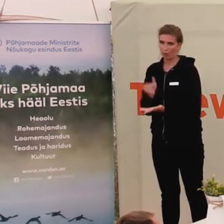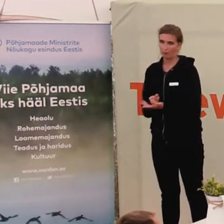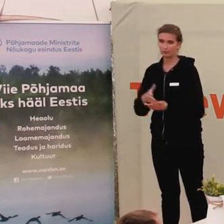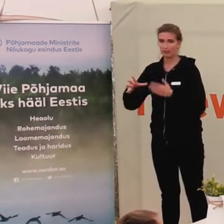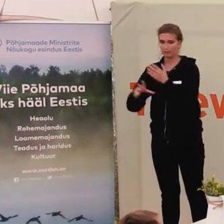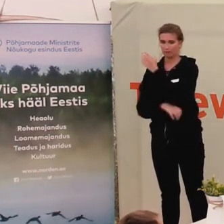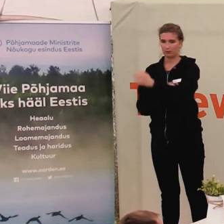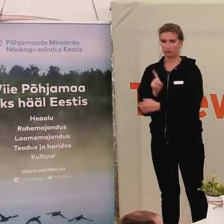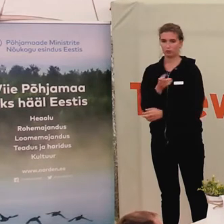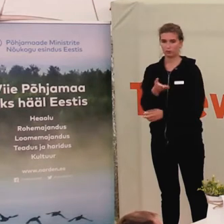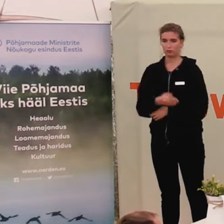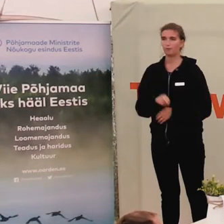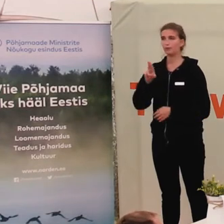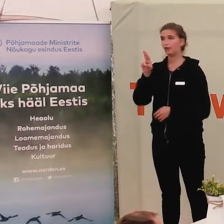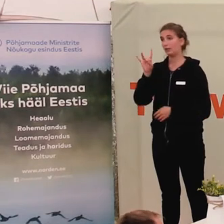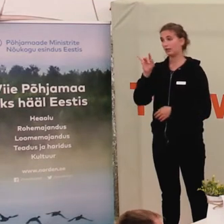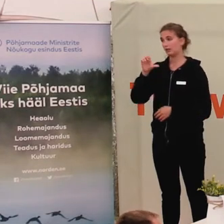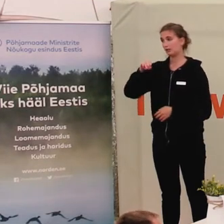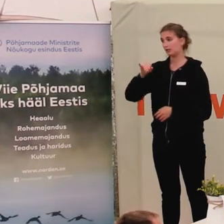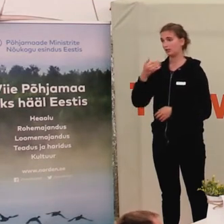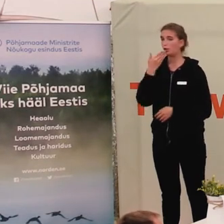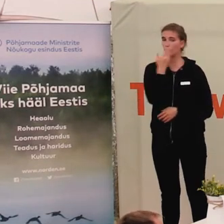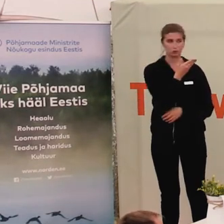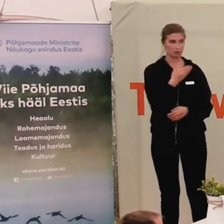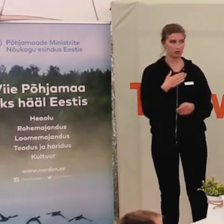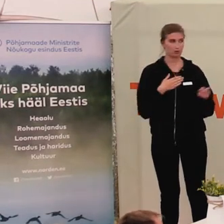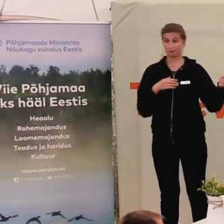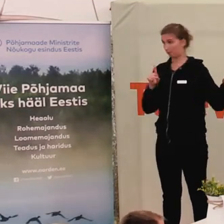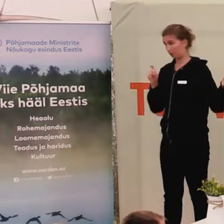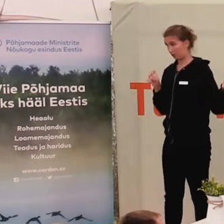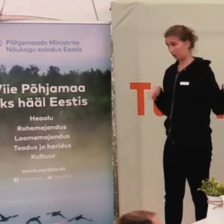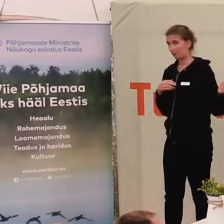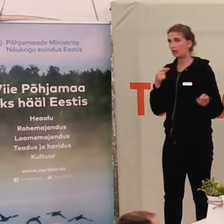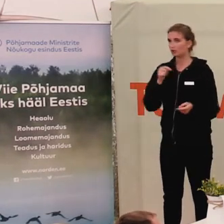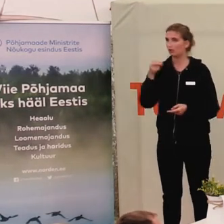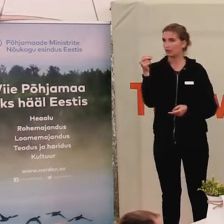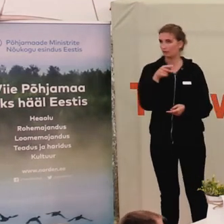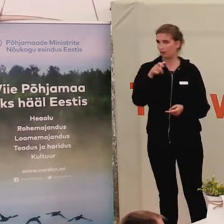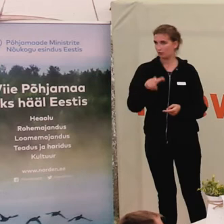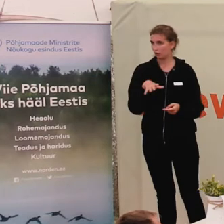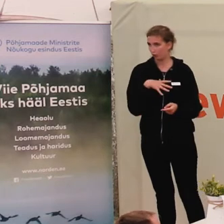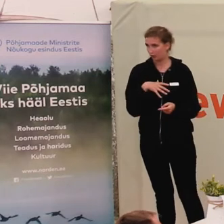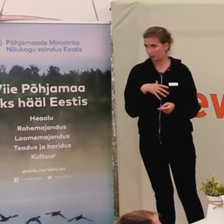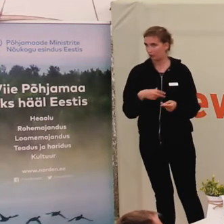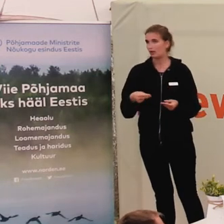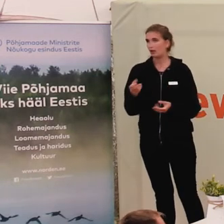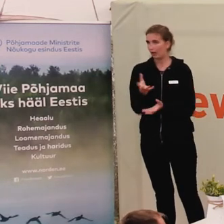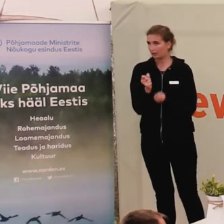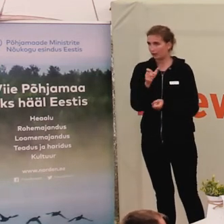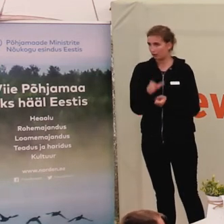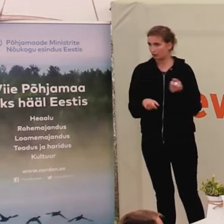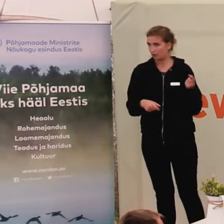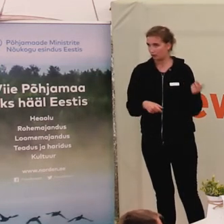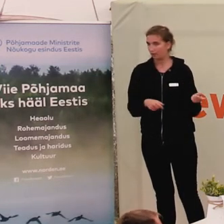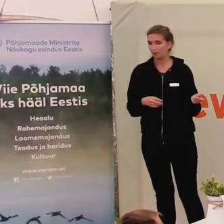question. Kristi, I would actually like to ask you, yes, you as an investor, entrepreneur, given all